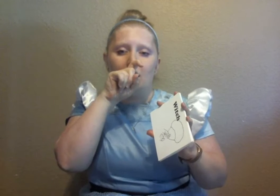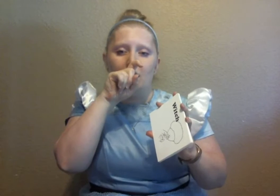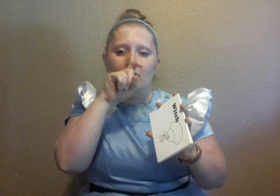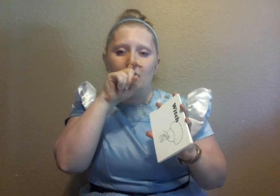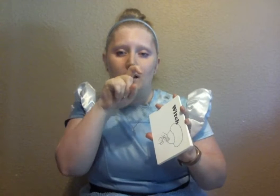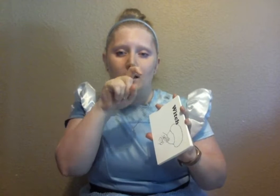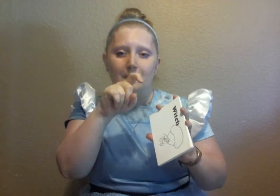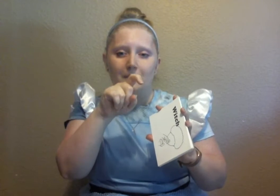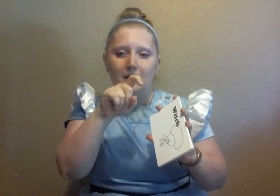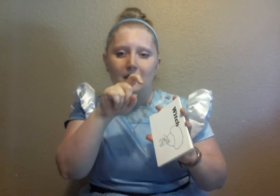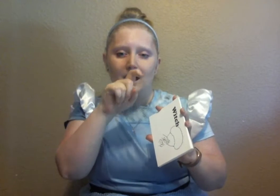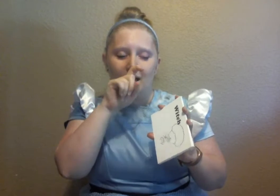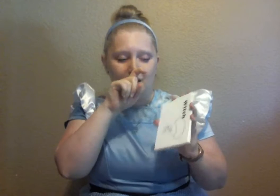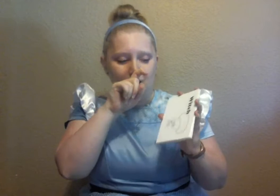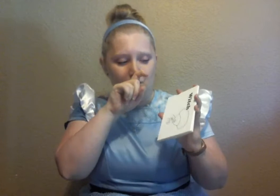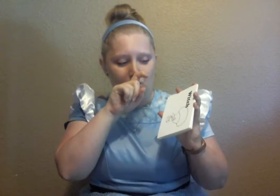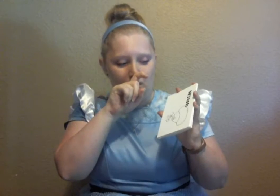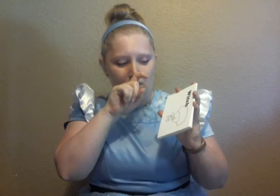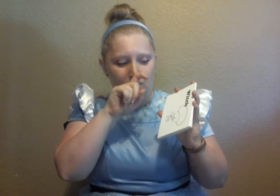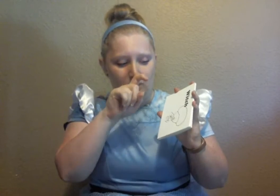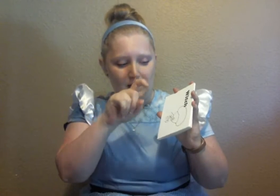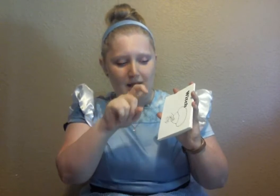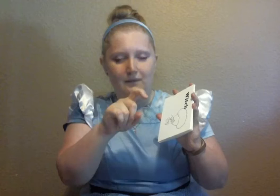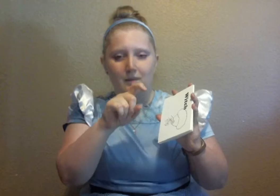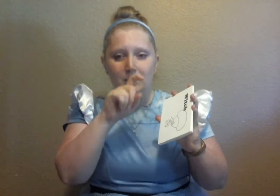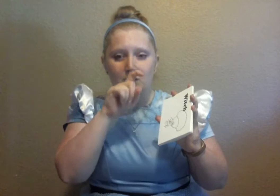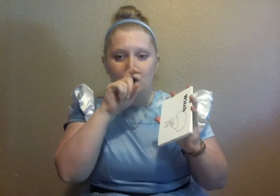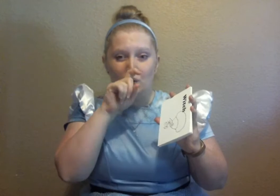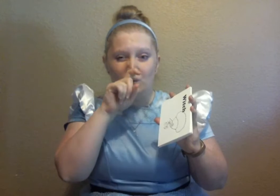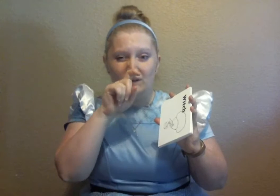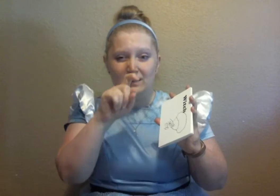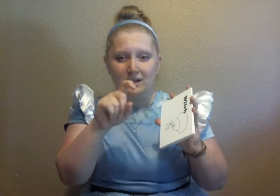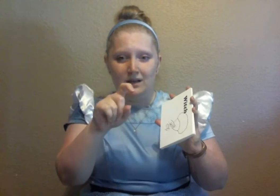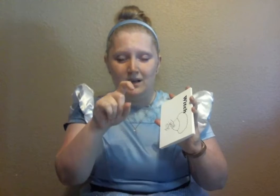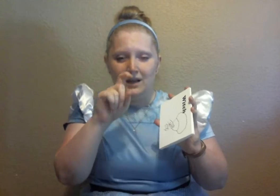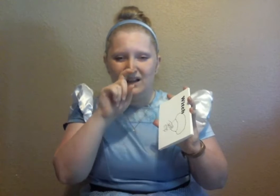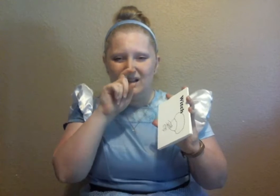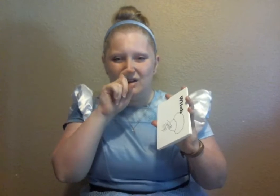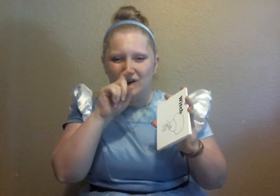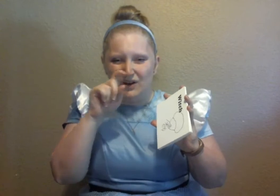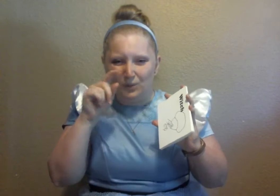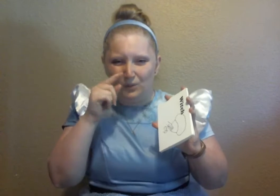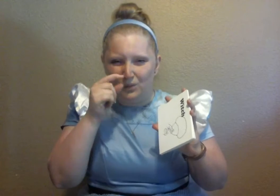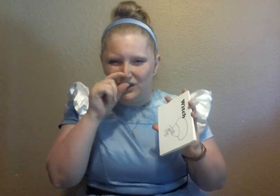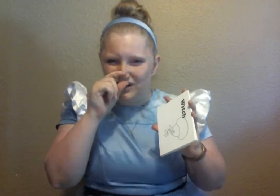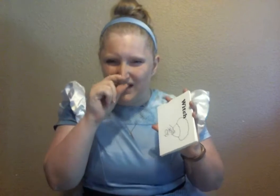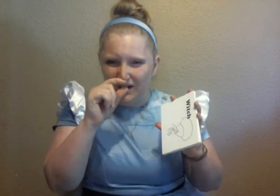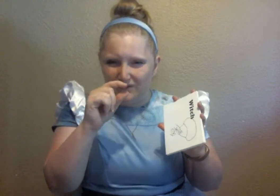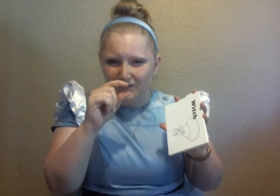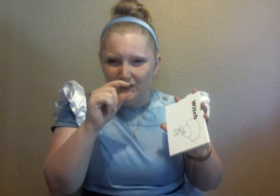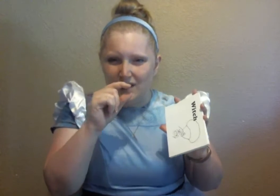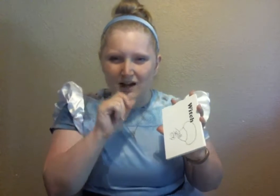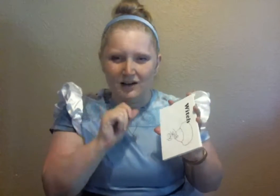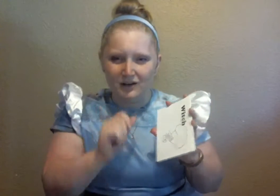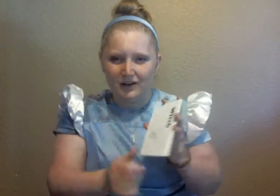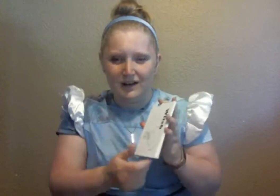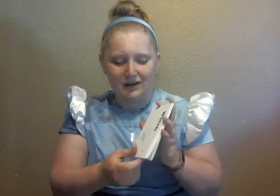arc and you bring it out from your nose. Because you know how witches have long, crooked